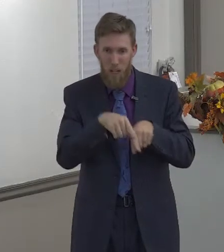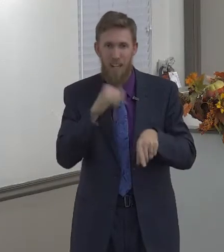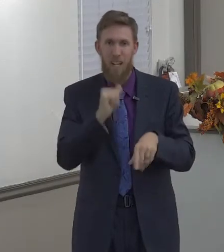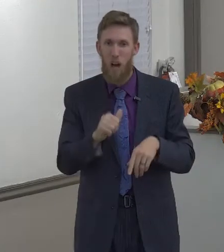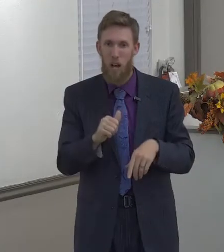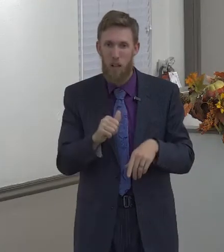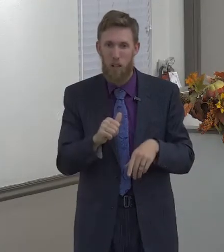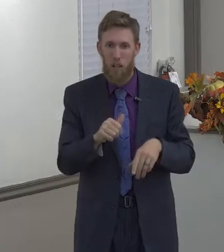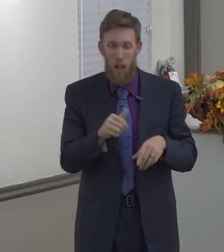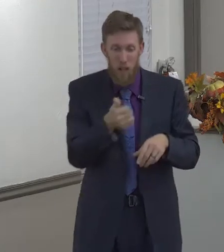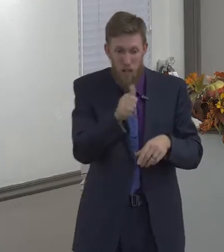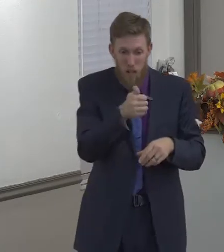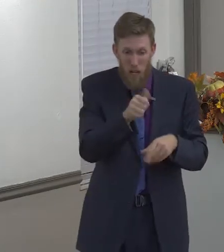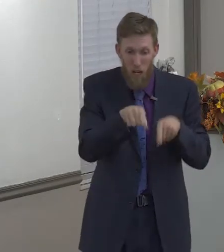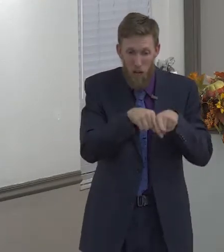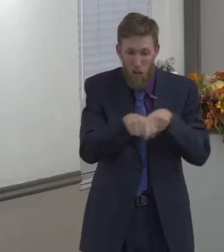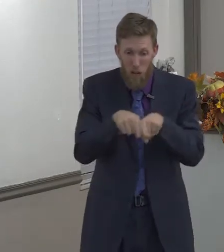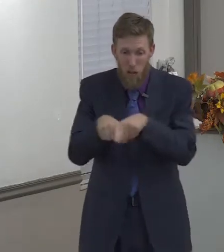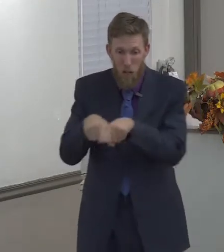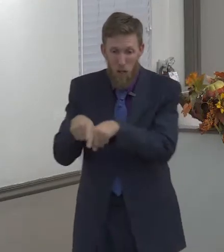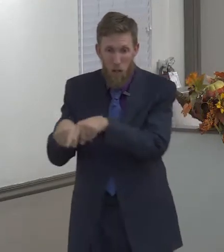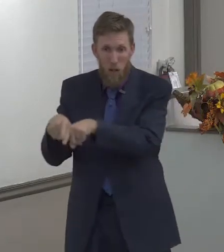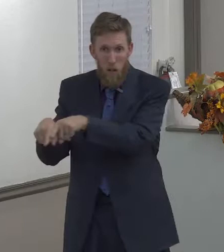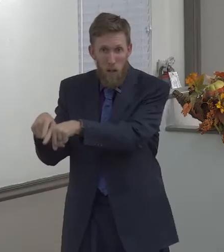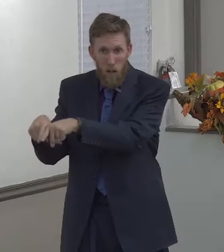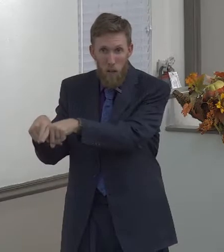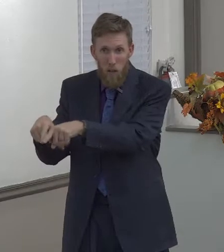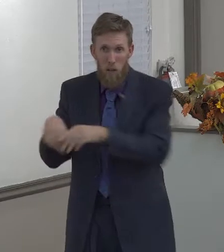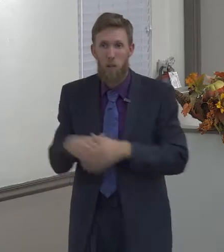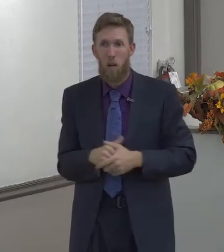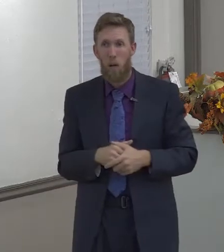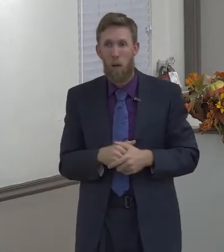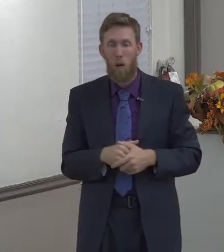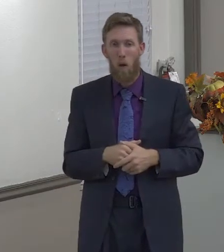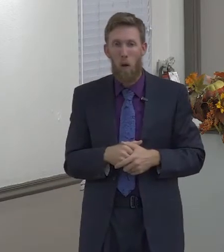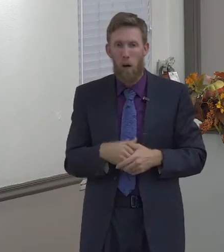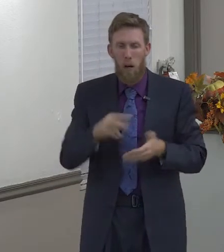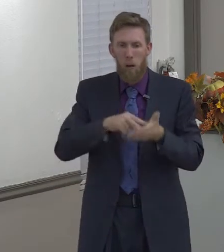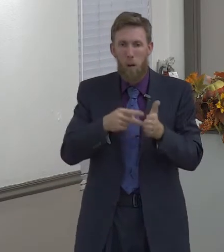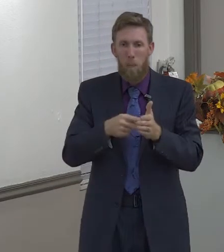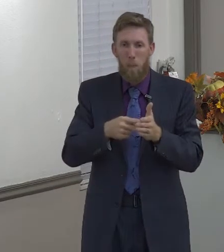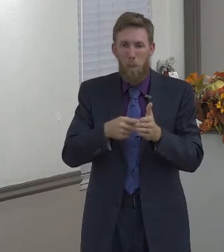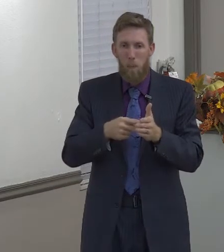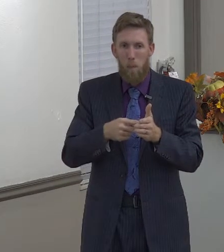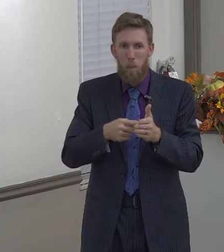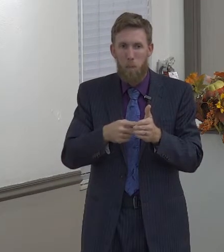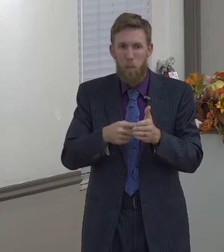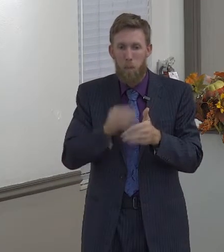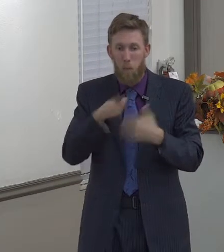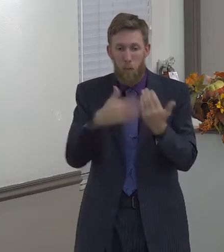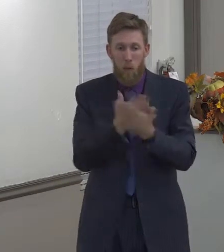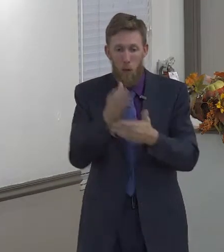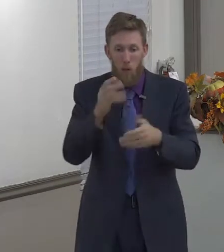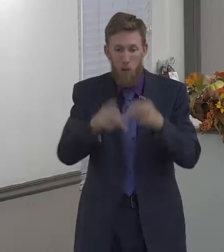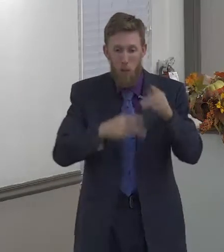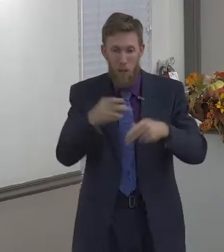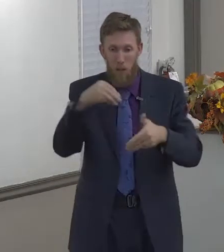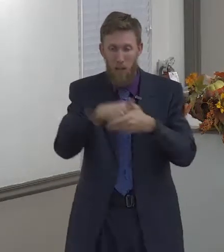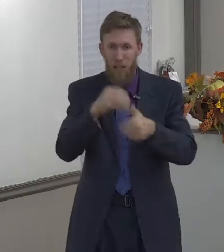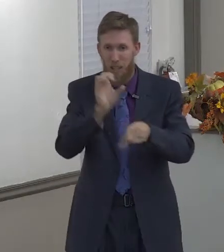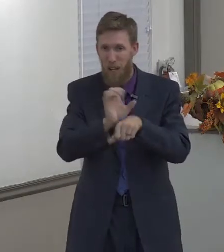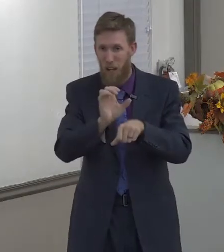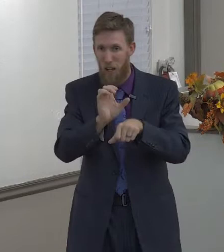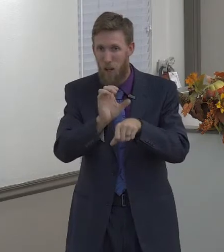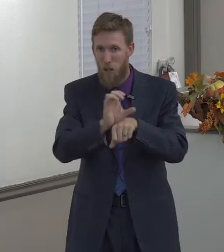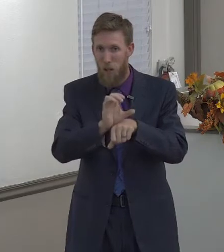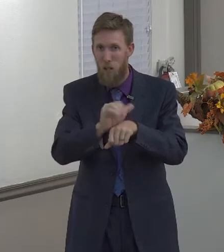this. And if we all were the same way, this church would not function. It'd function as well as somebody with 10 feet. Man, would that be hard to